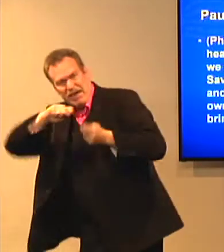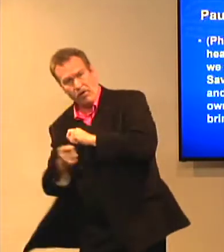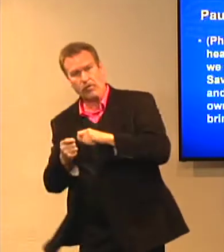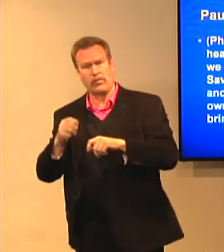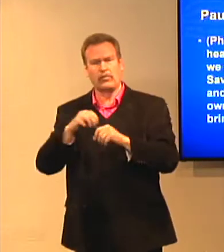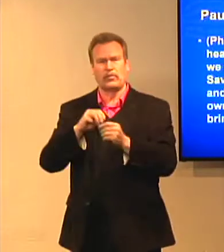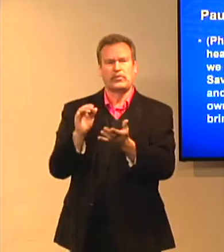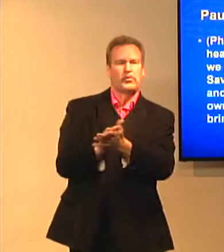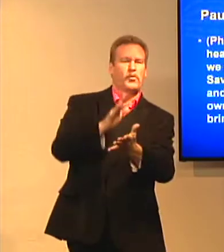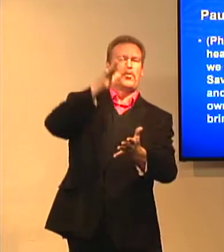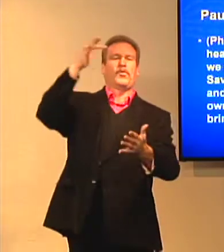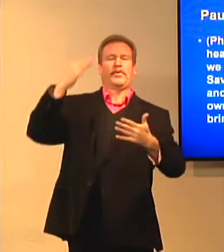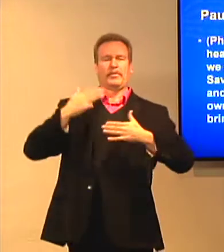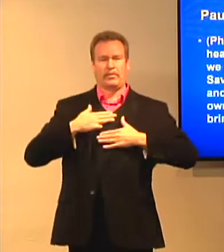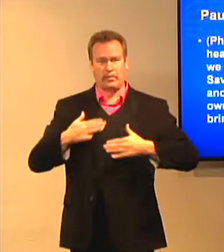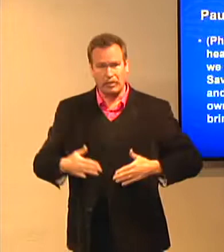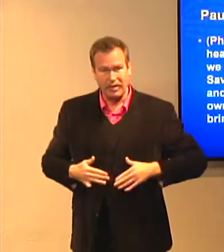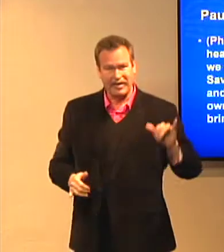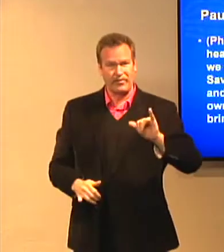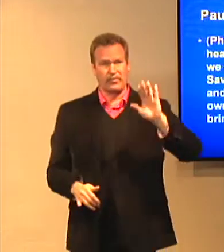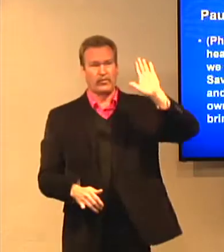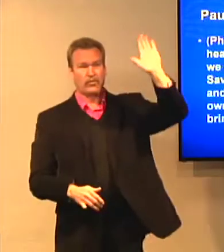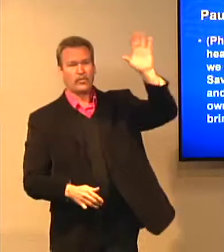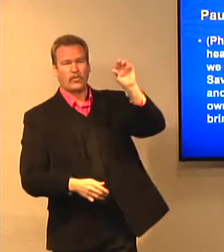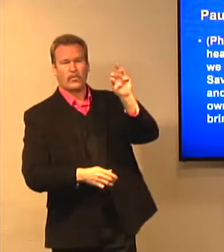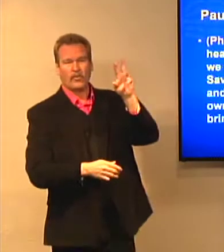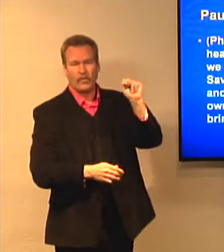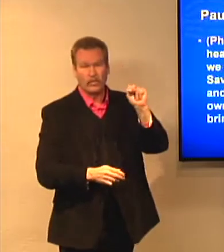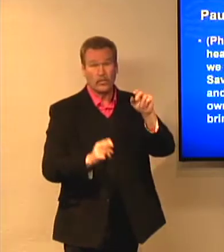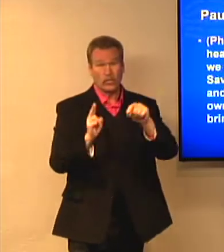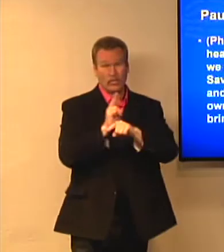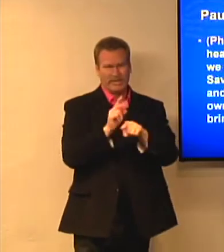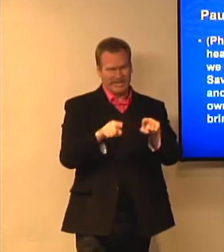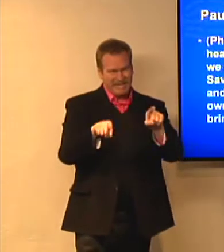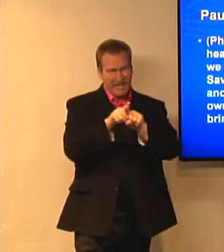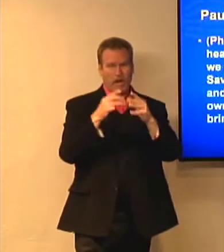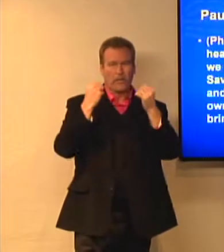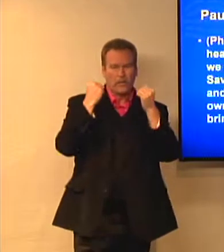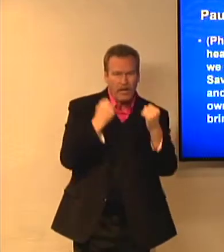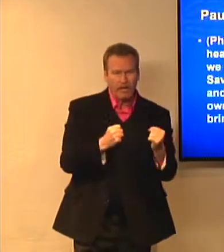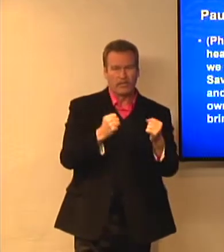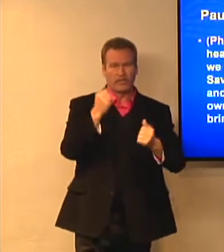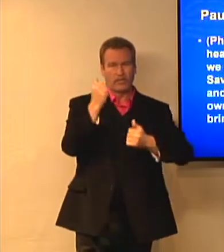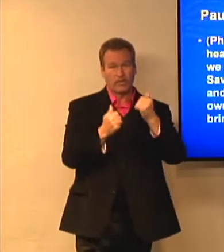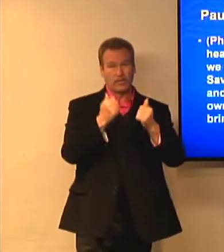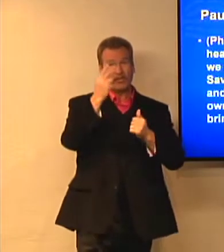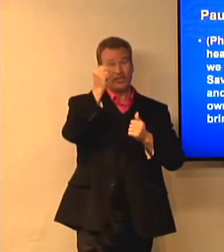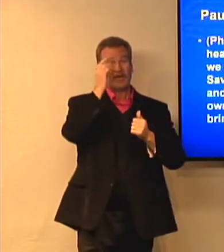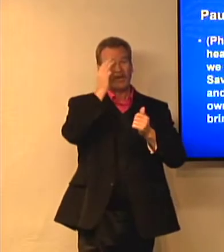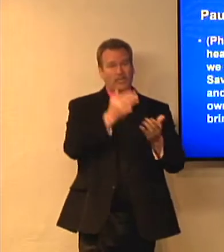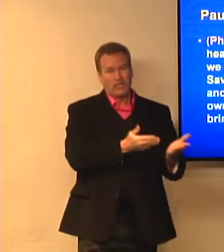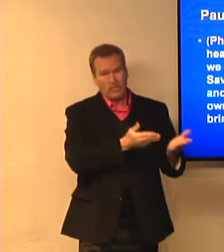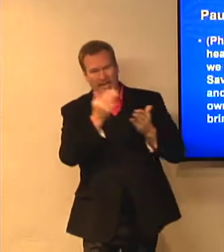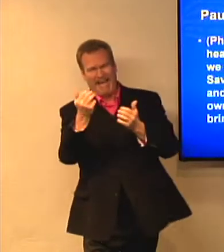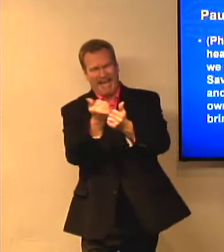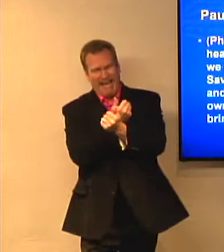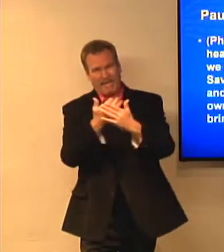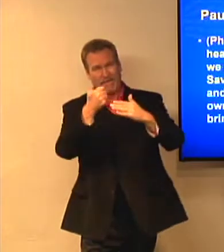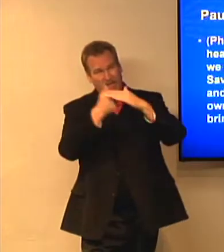and change them into glorious bodies like his own, using the same power with